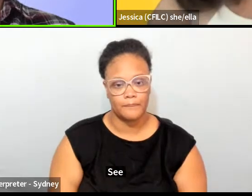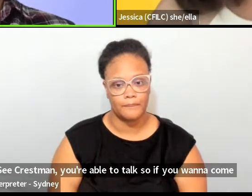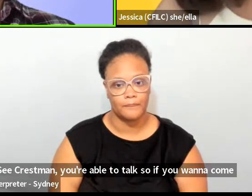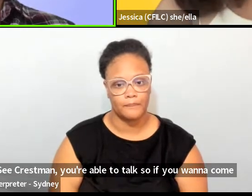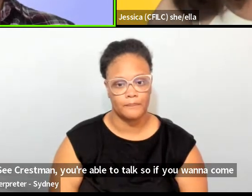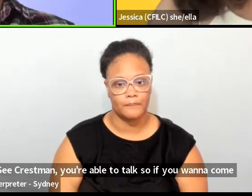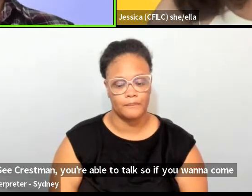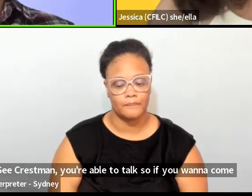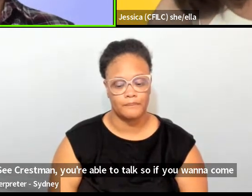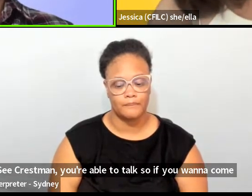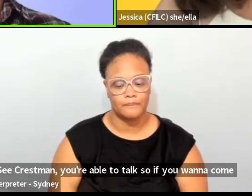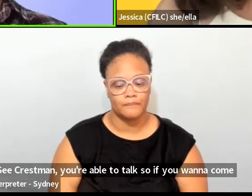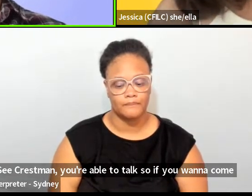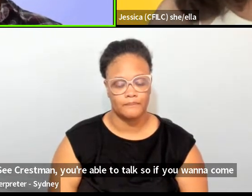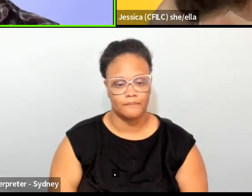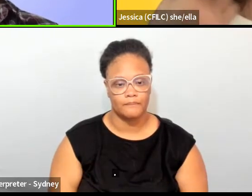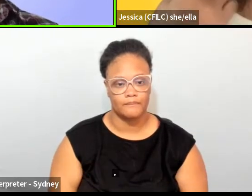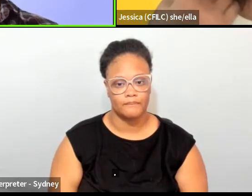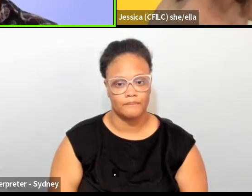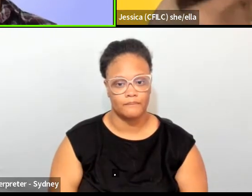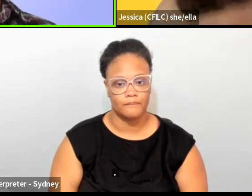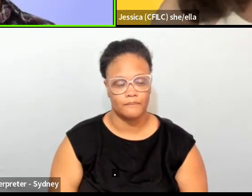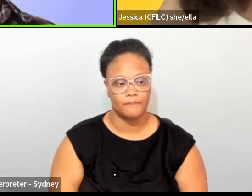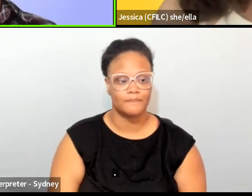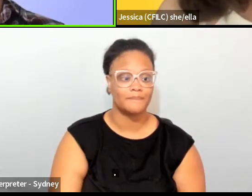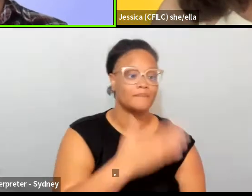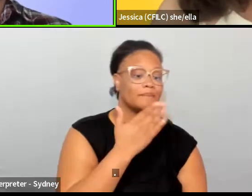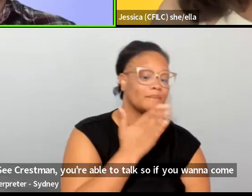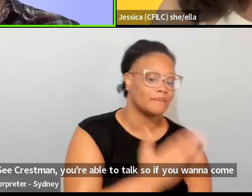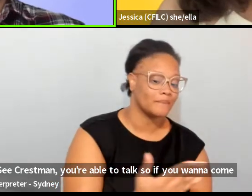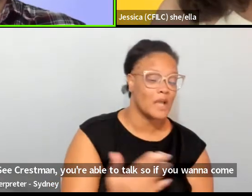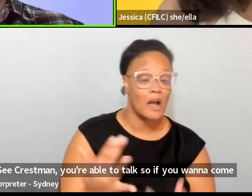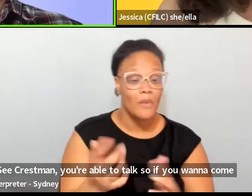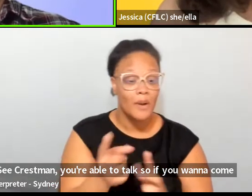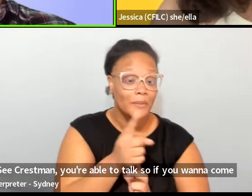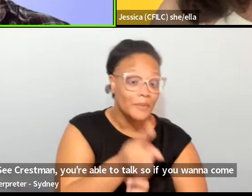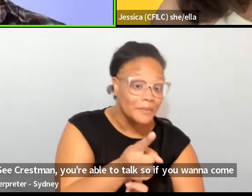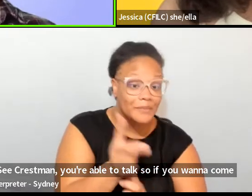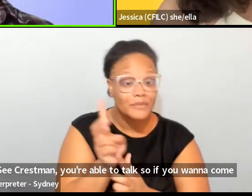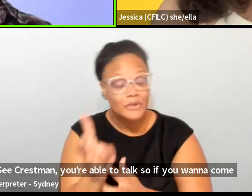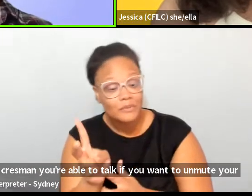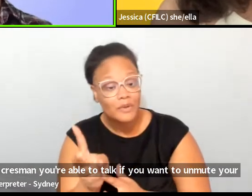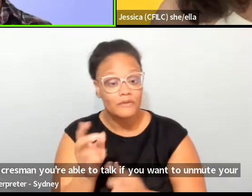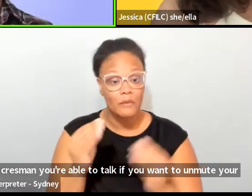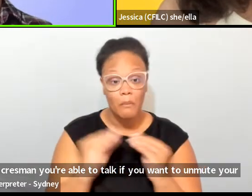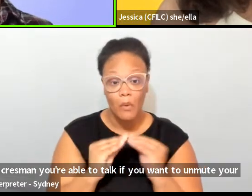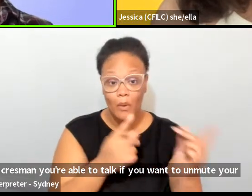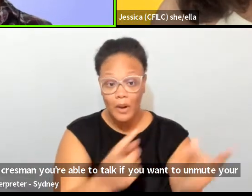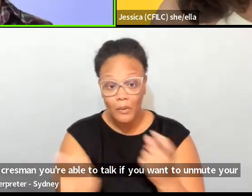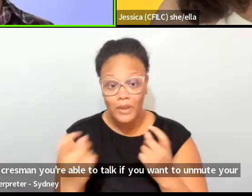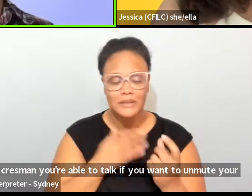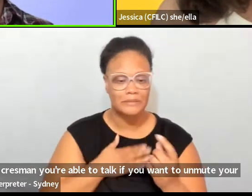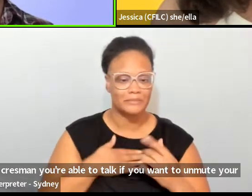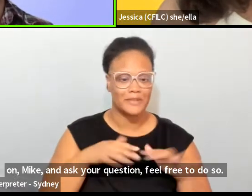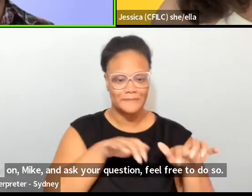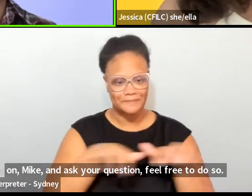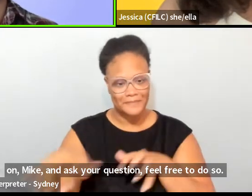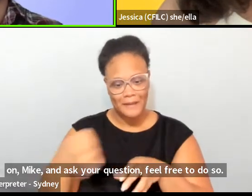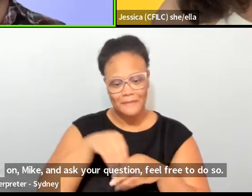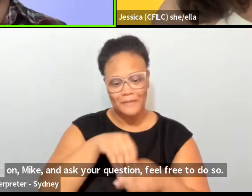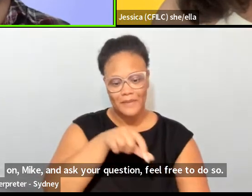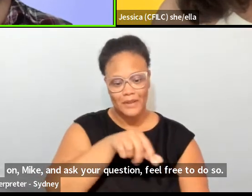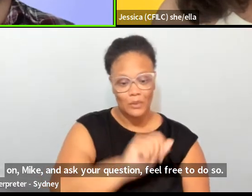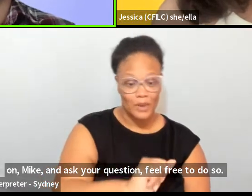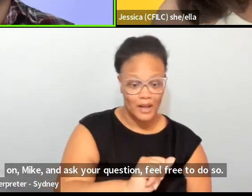Thank you, Jessica. I'm going to give it another minute or two in case you guys have any more questions. Feel free to type them in the Q&A,